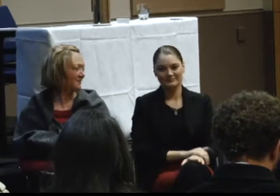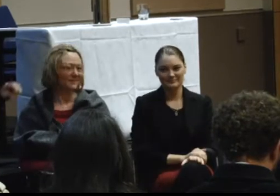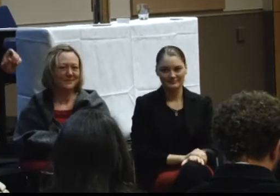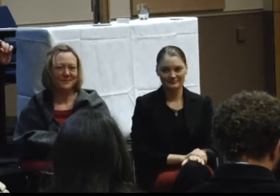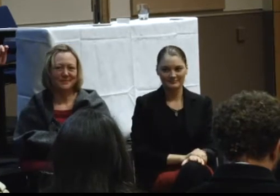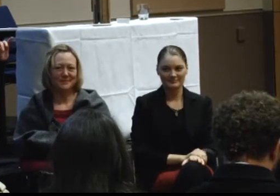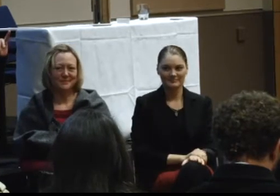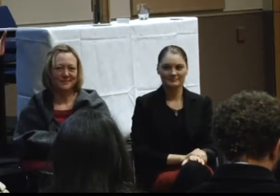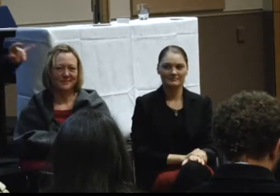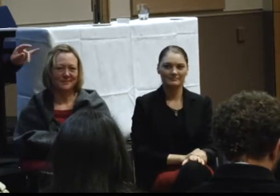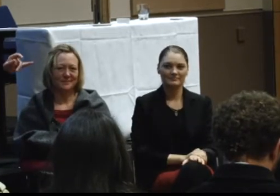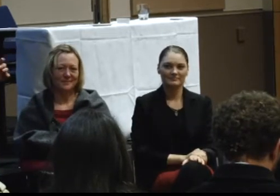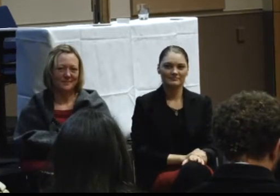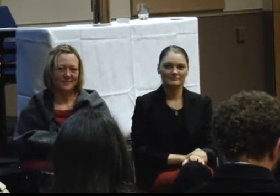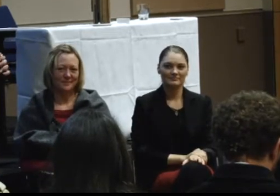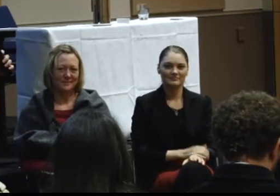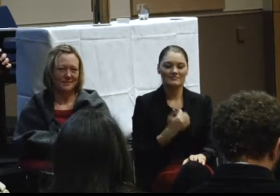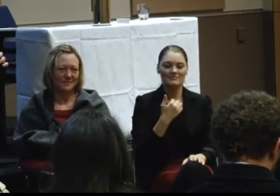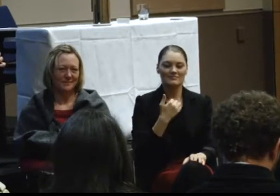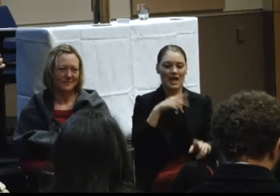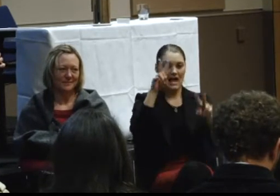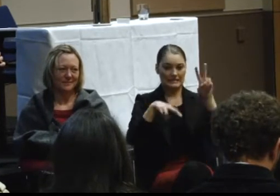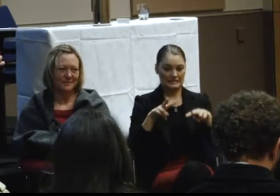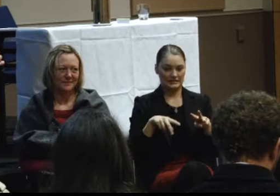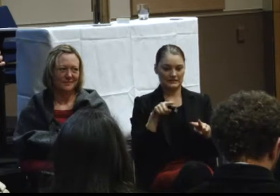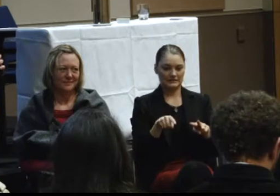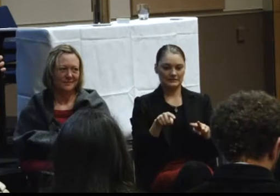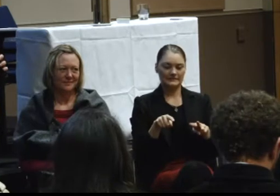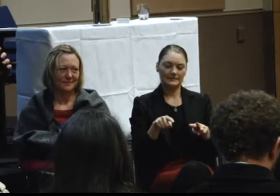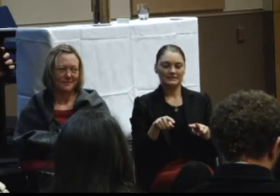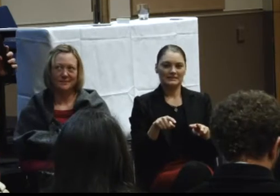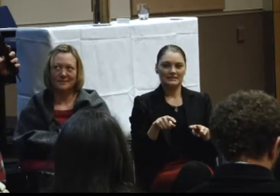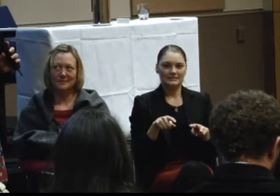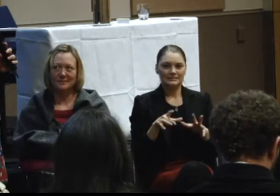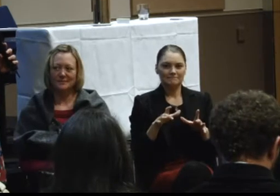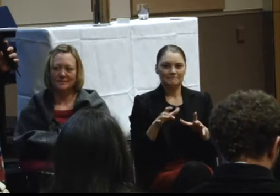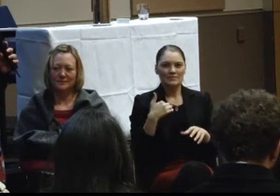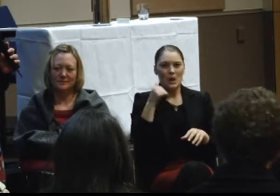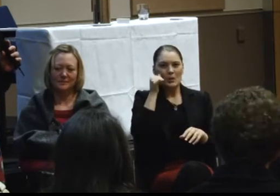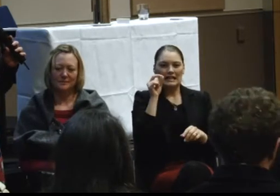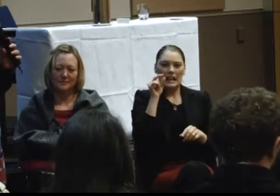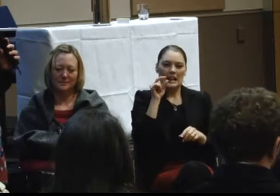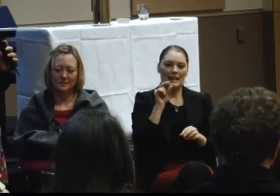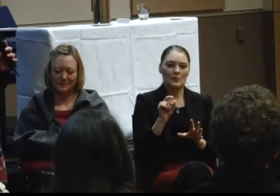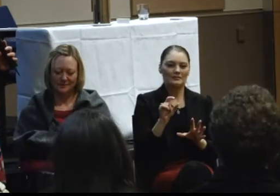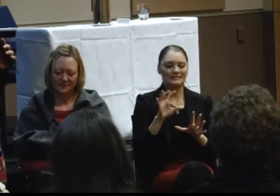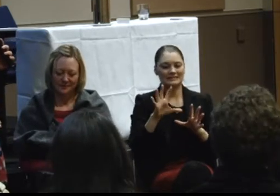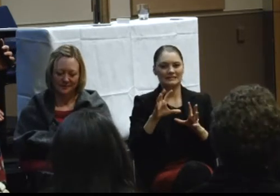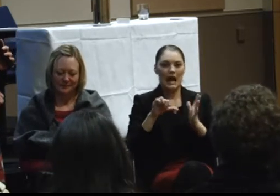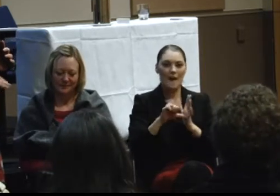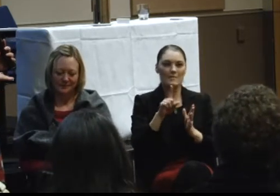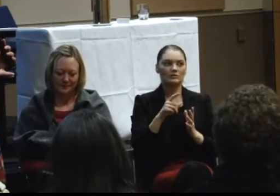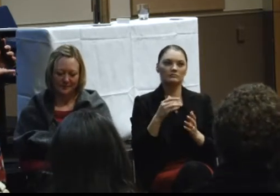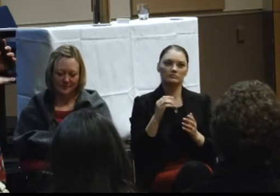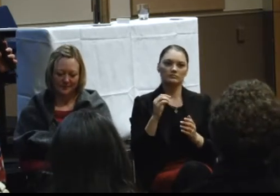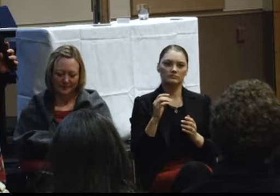I think assessment, I know, is probably a little bit of an aside, but it's actually really, really vital